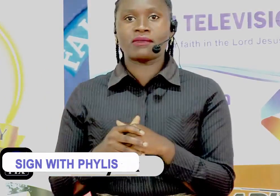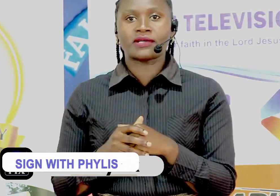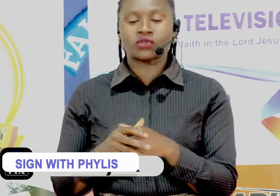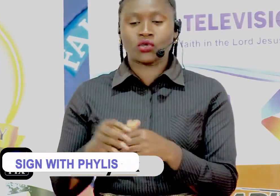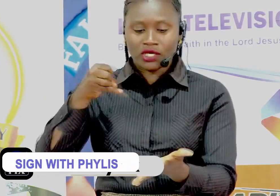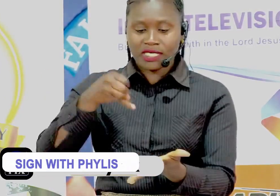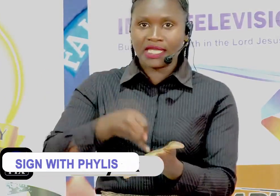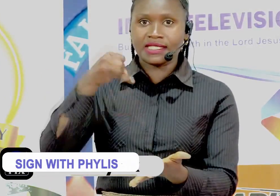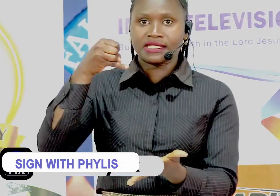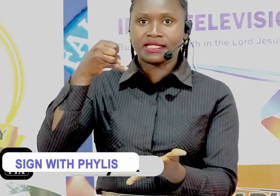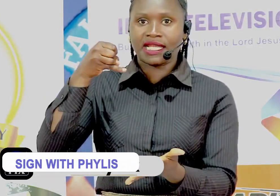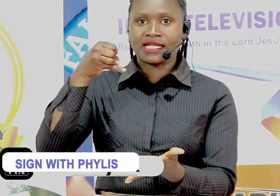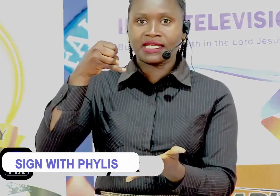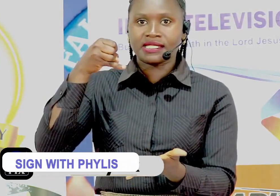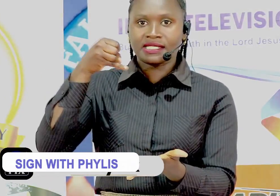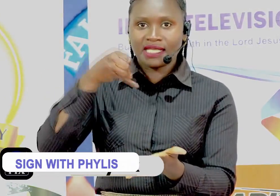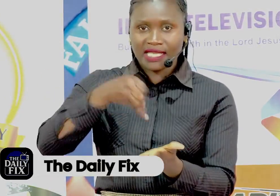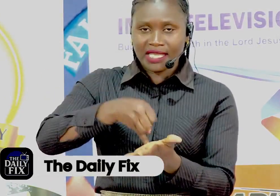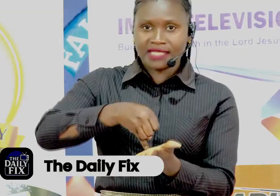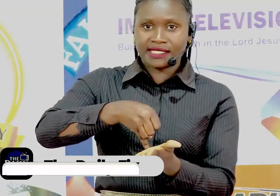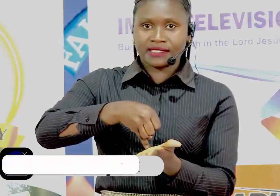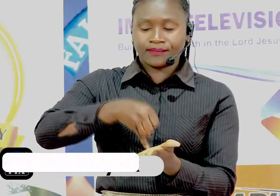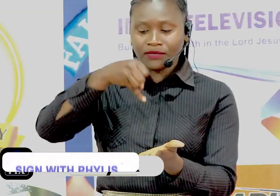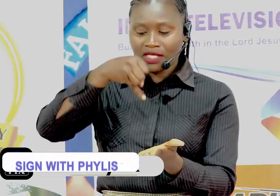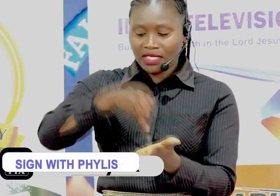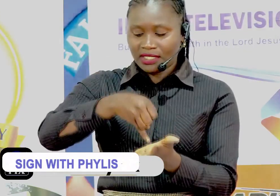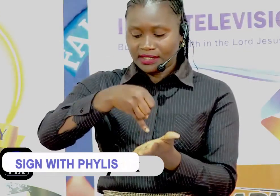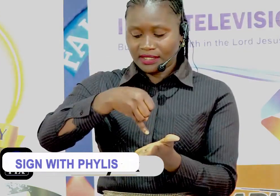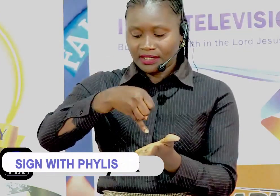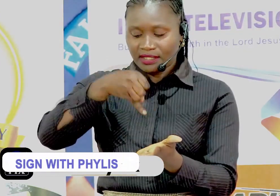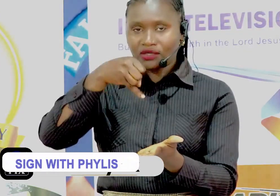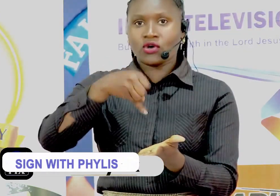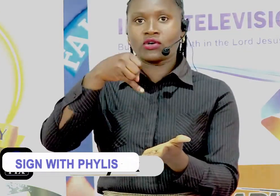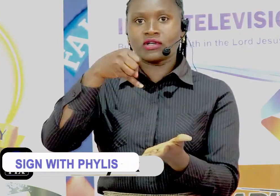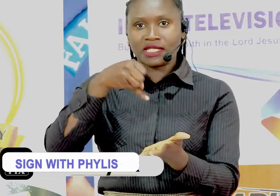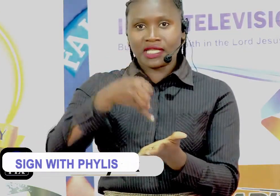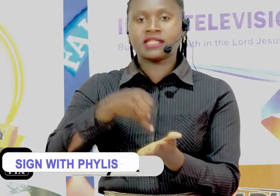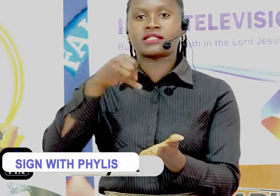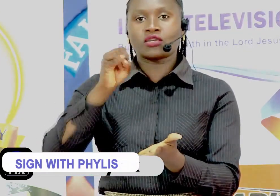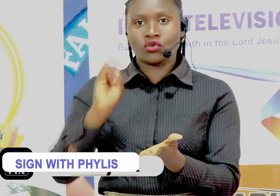So it, like this, it, or it's yours,